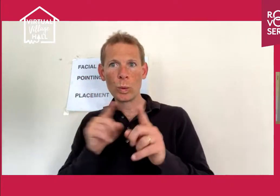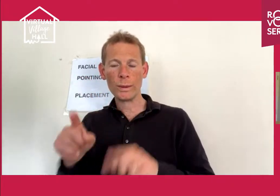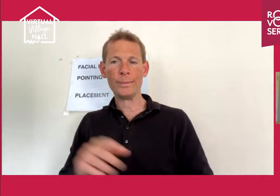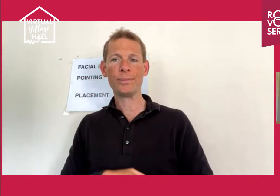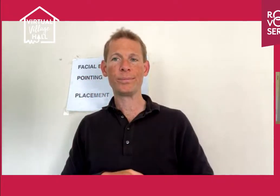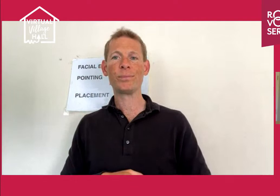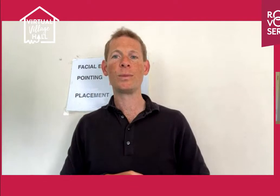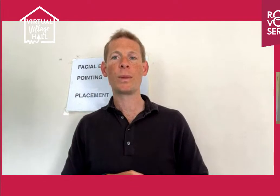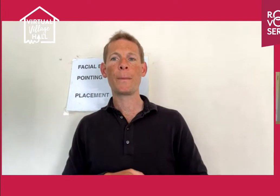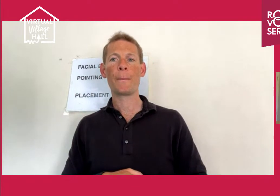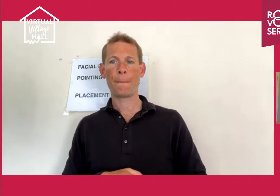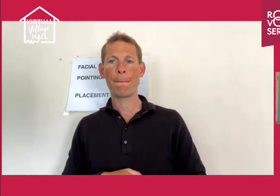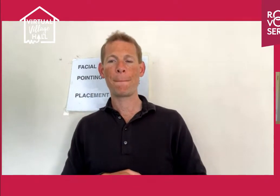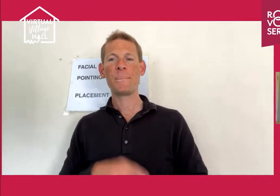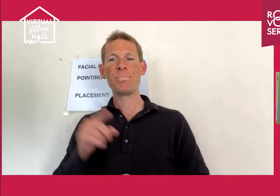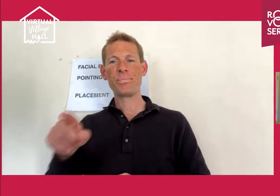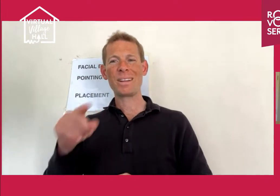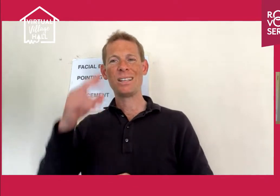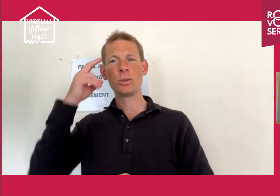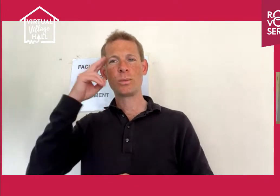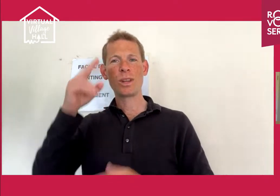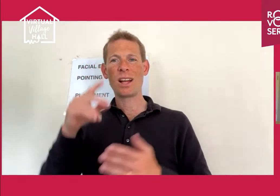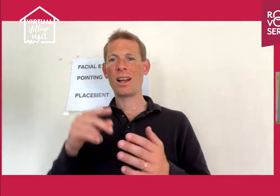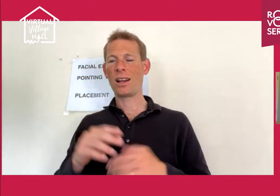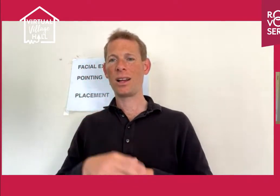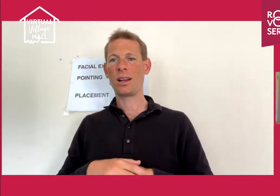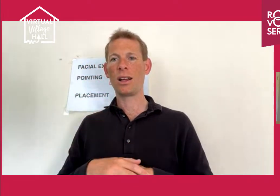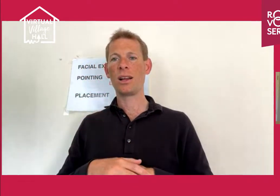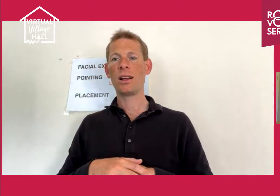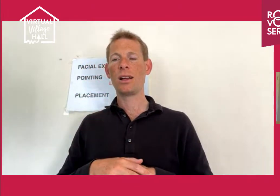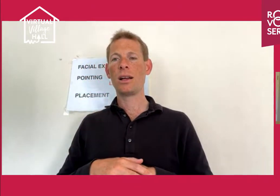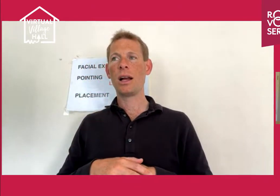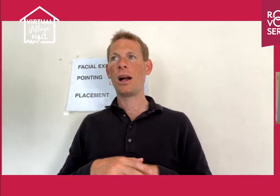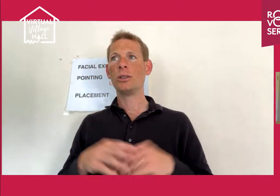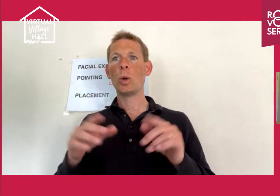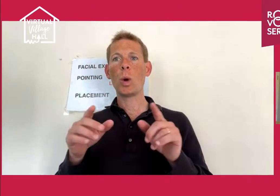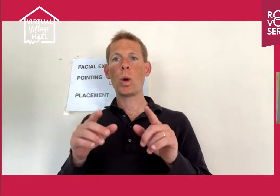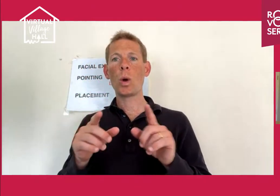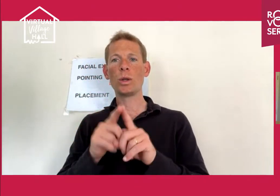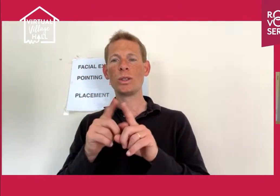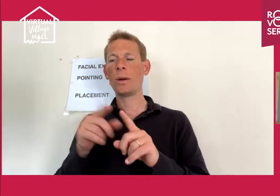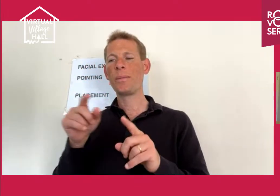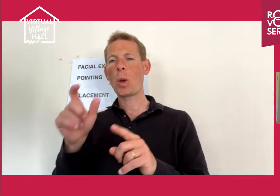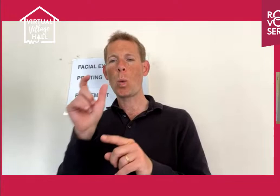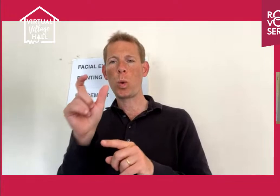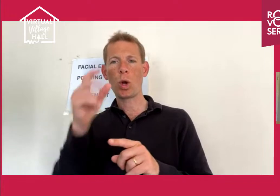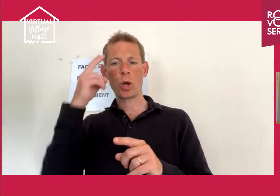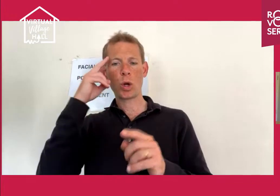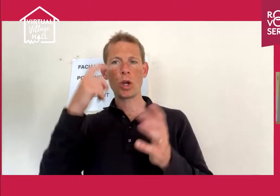to reference who we're talking about so we understand who the person or the object is that we're referring to.